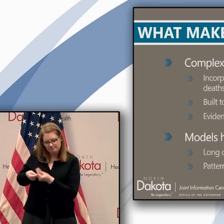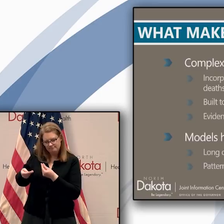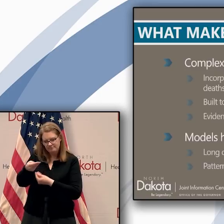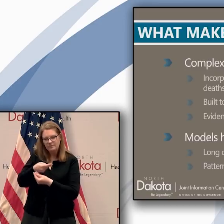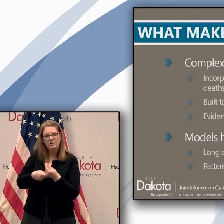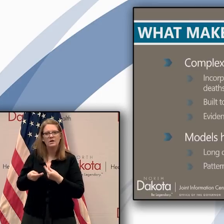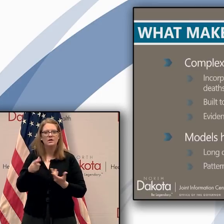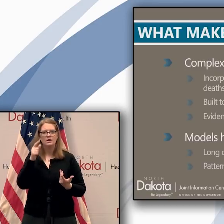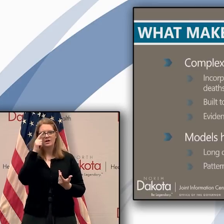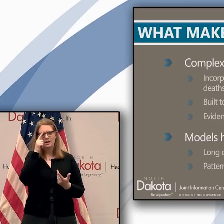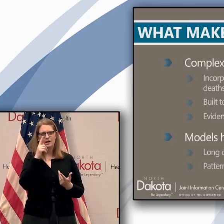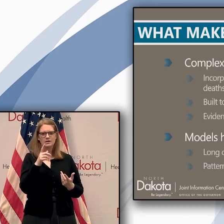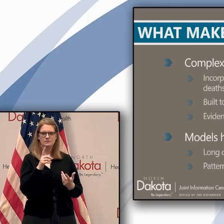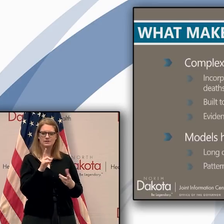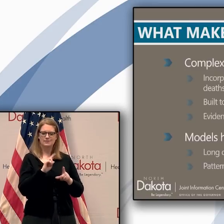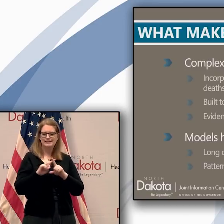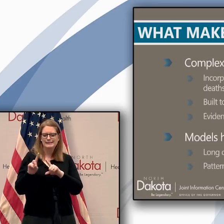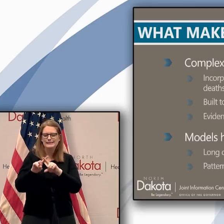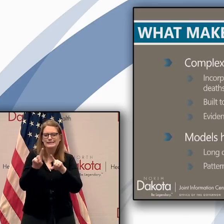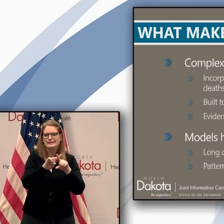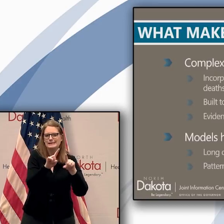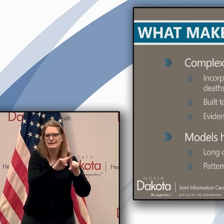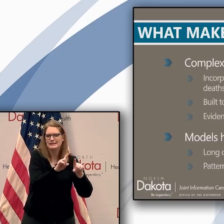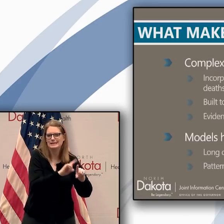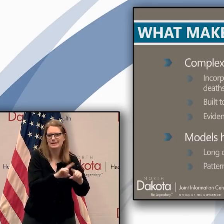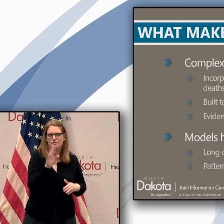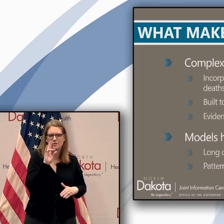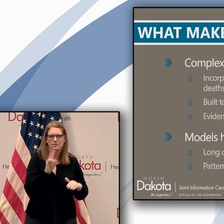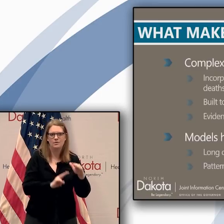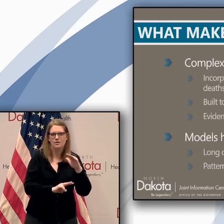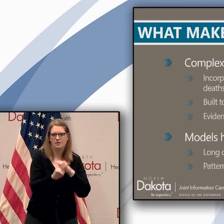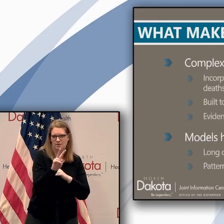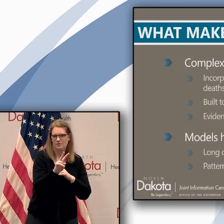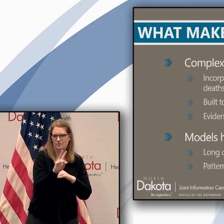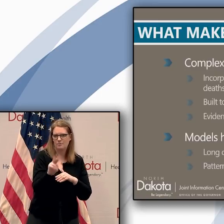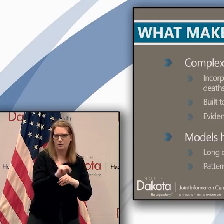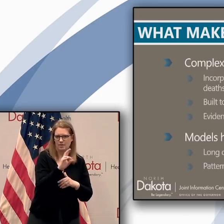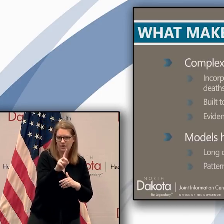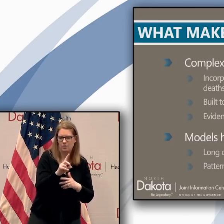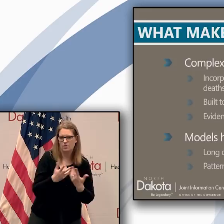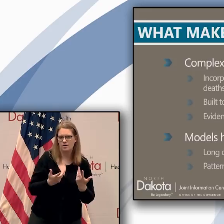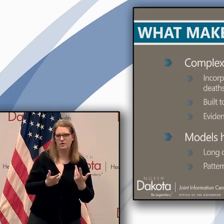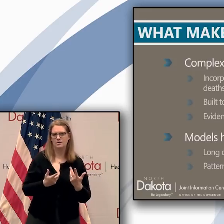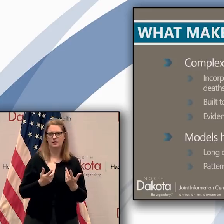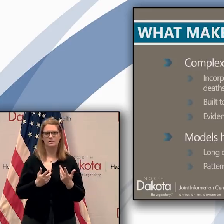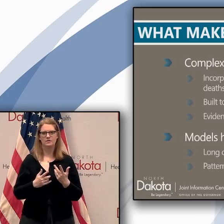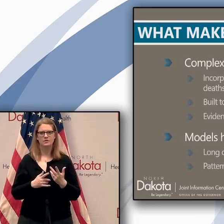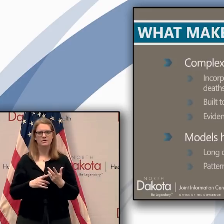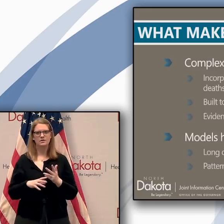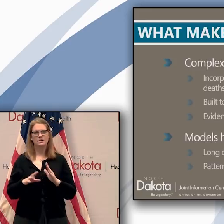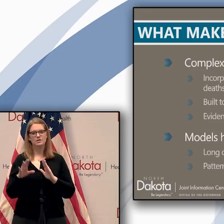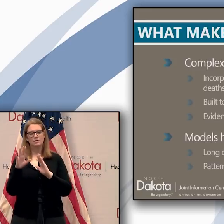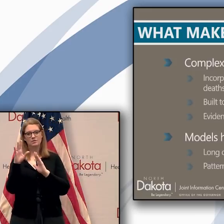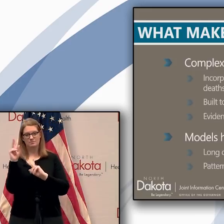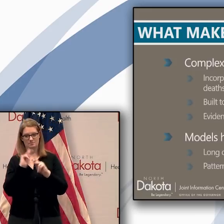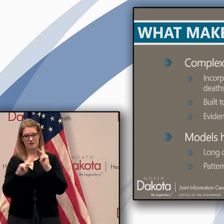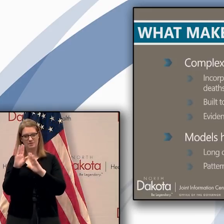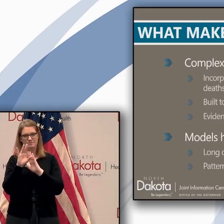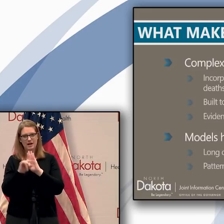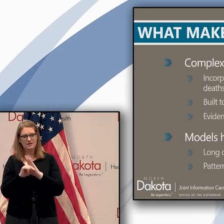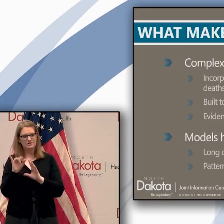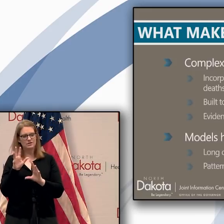the dramatic variations in projections for North Dakota and publicly available models. People that have got backgrounds that have contributed to this